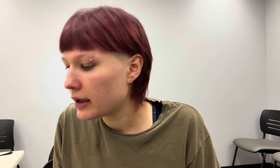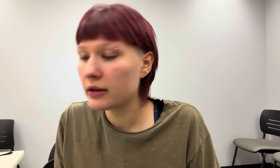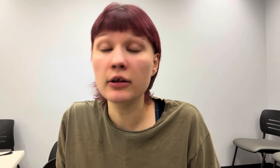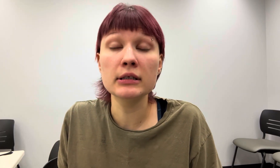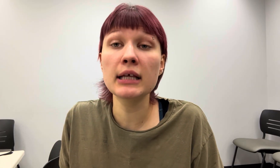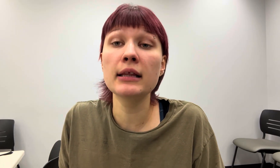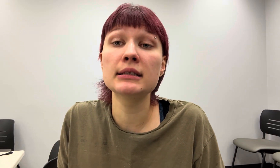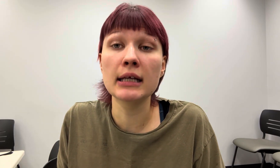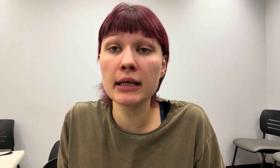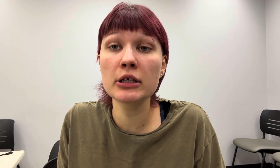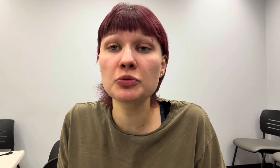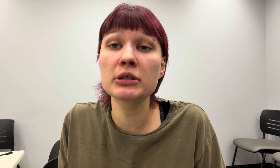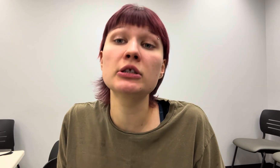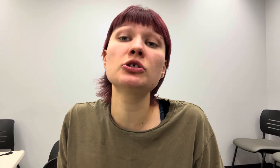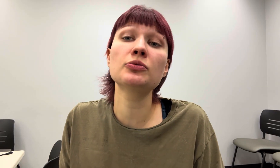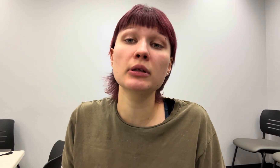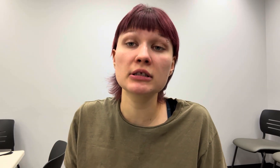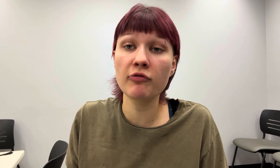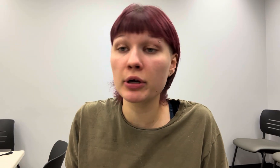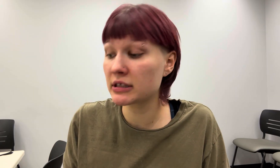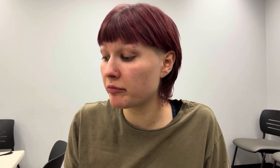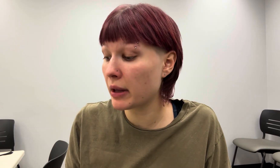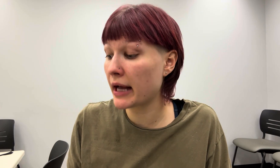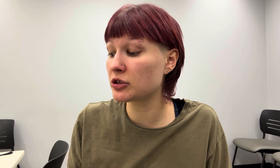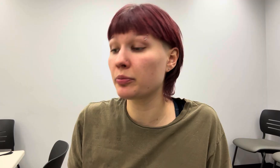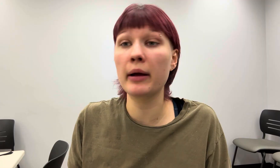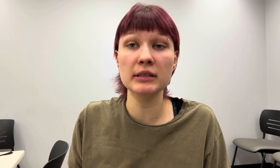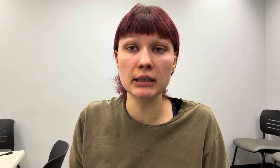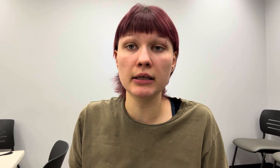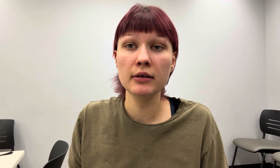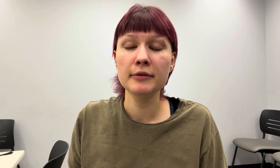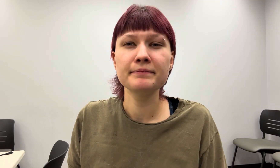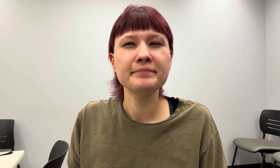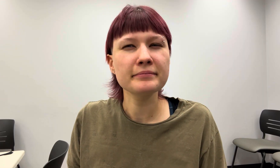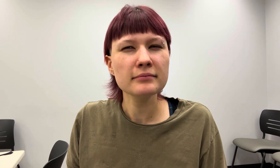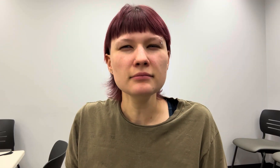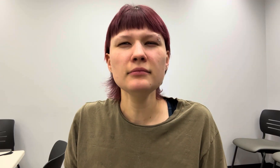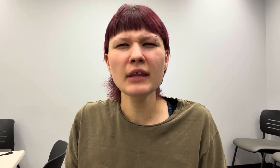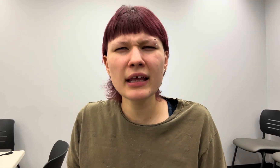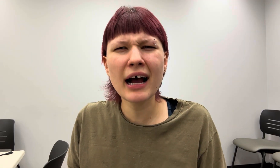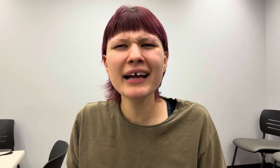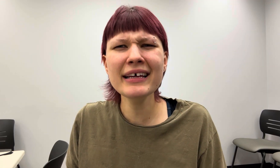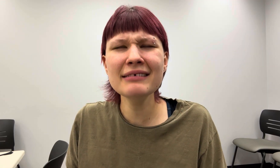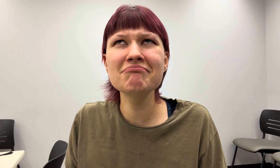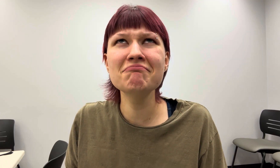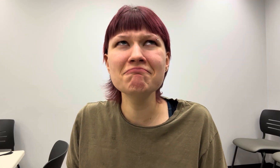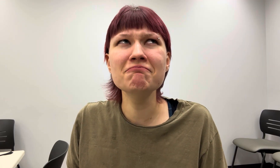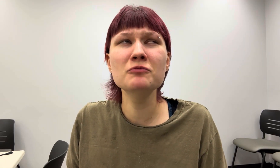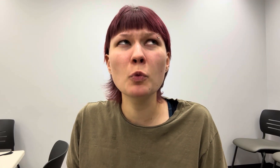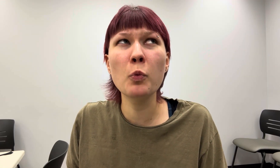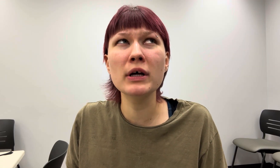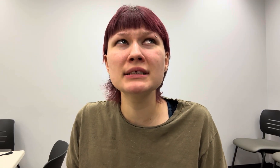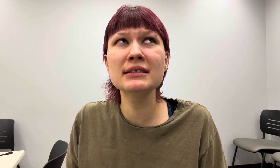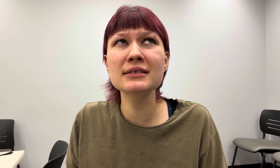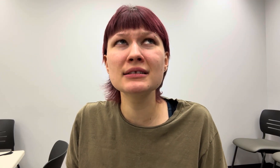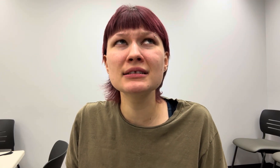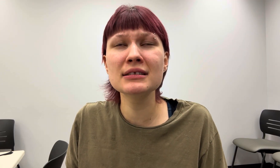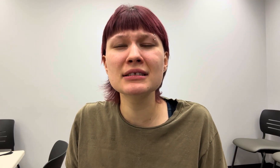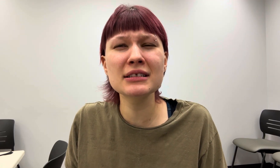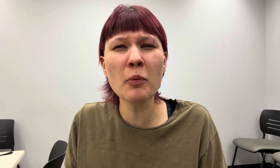The sentence in English was the shrillest voice of Black supremacy. And I was somewhere